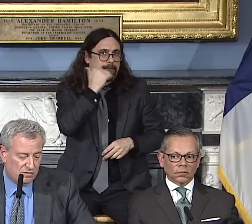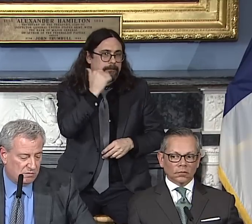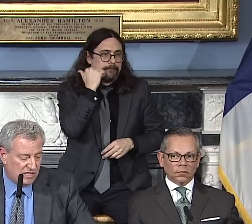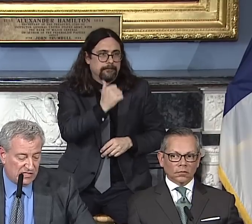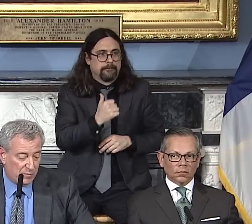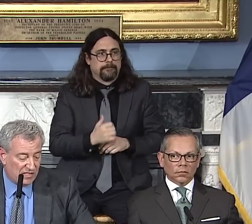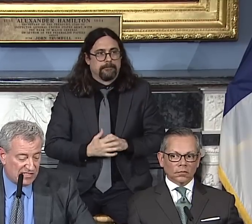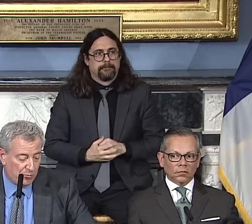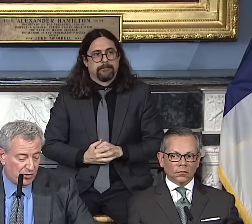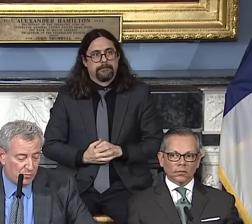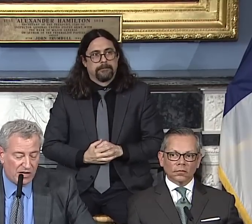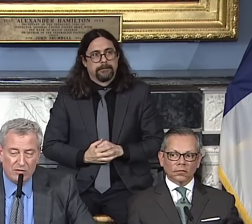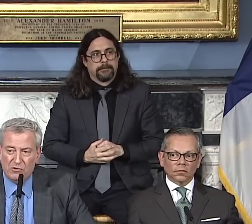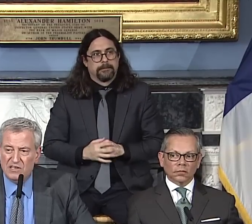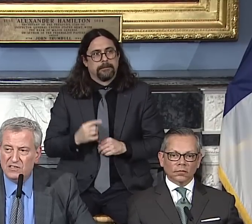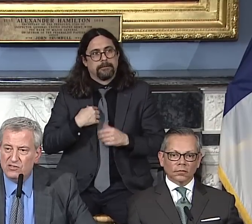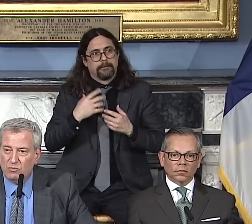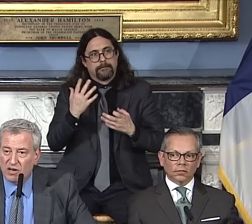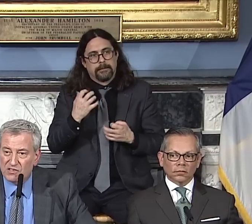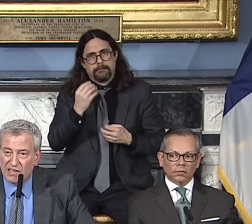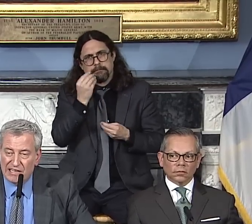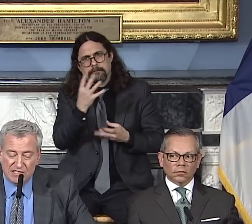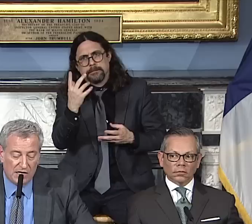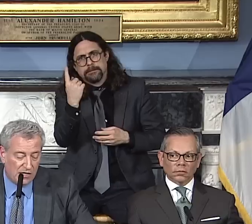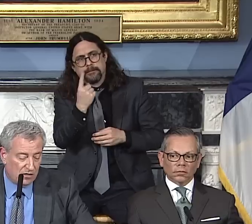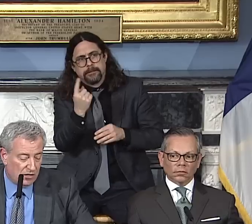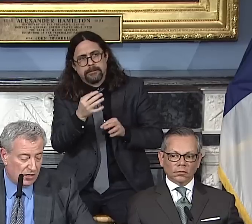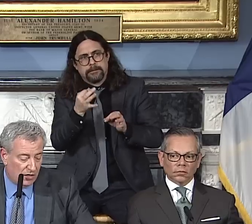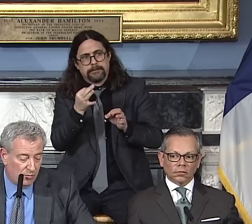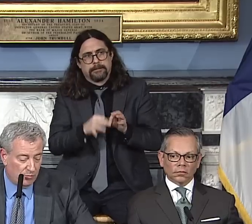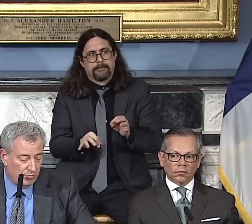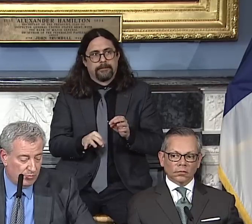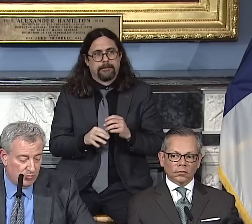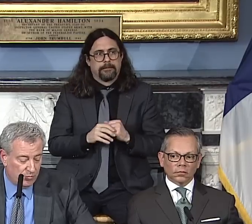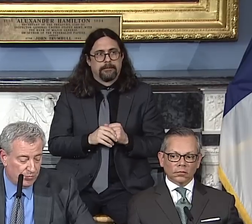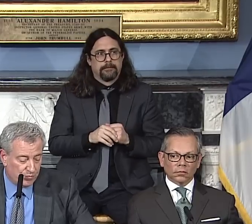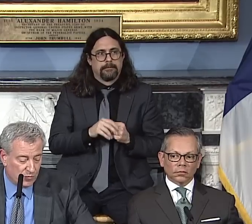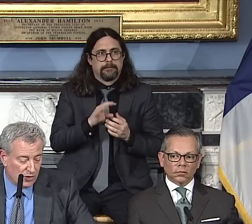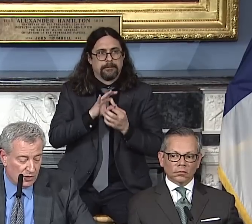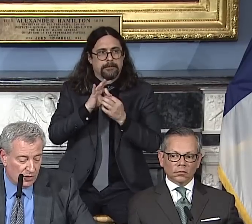Want to just say something simple about the president's remarks last night.